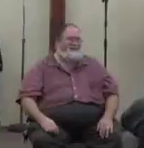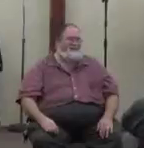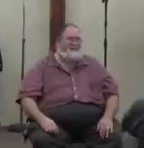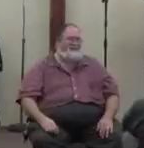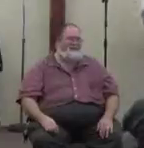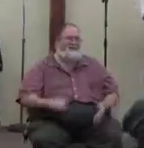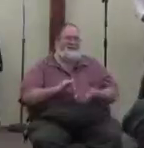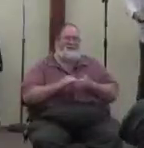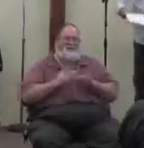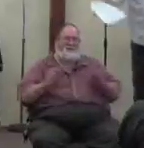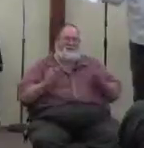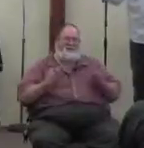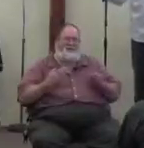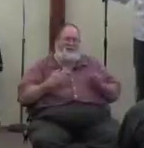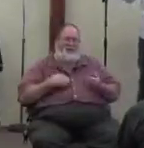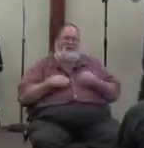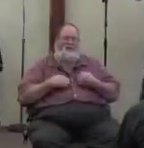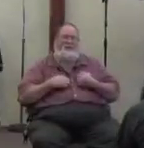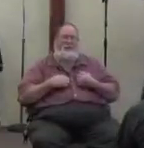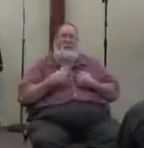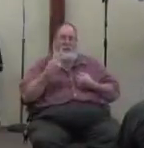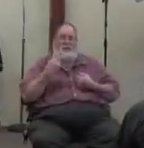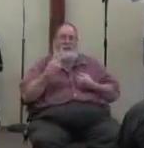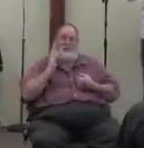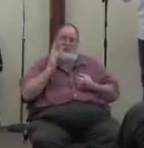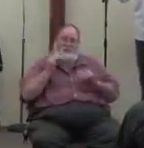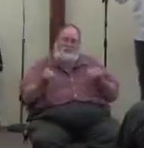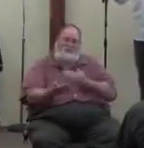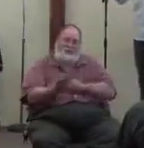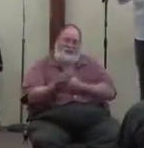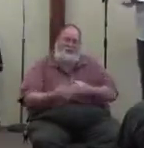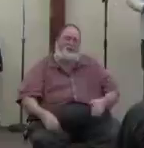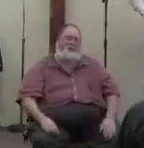This is something. I got two sermons here this morning.